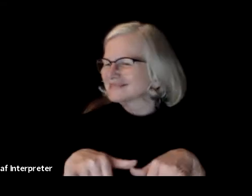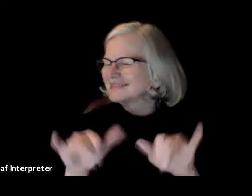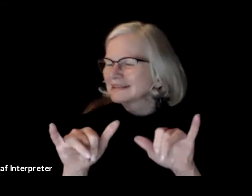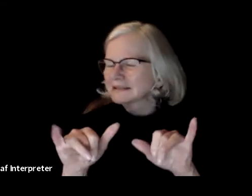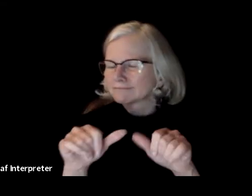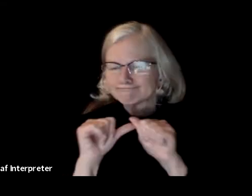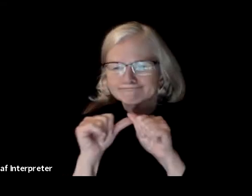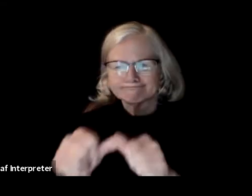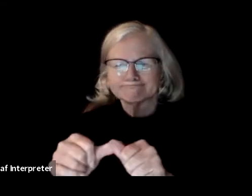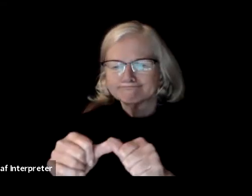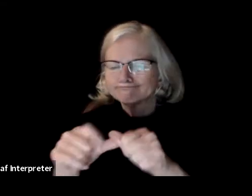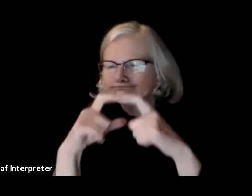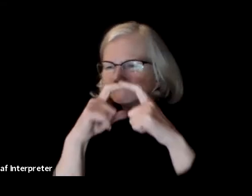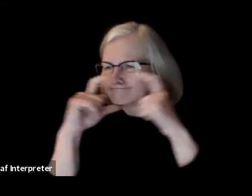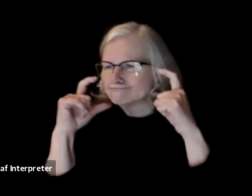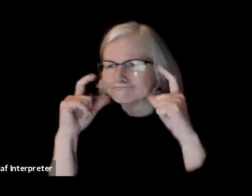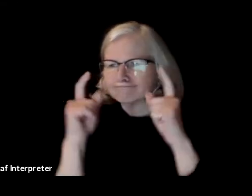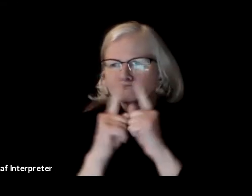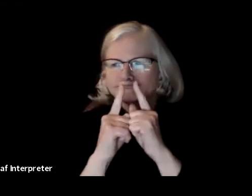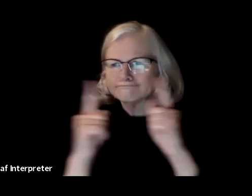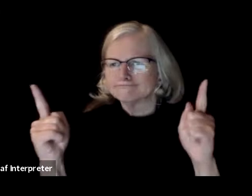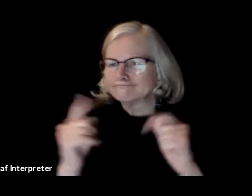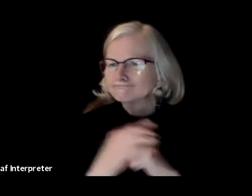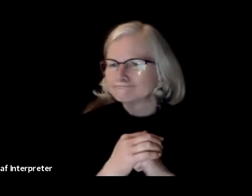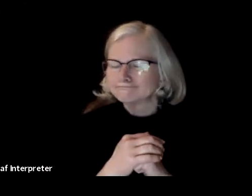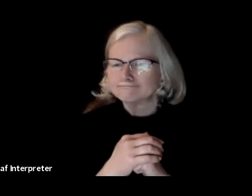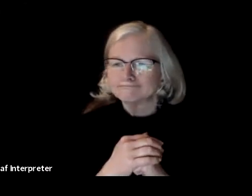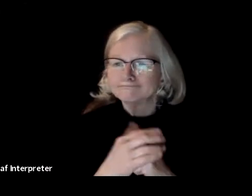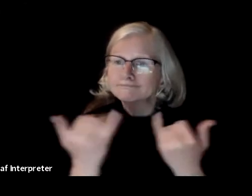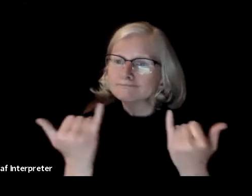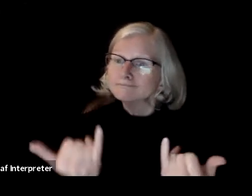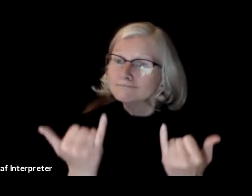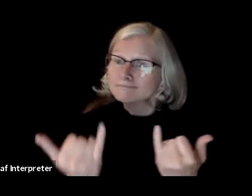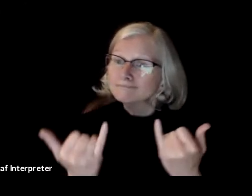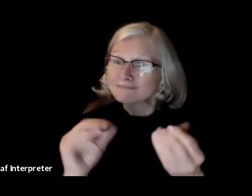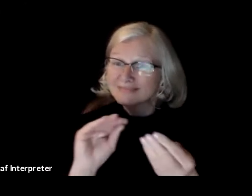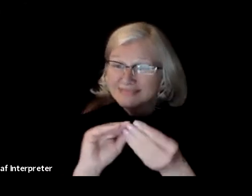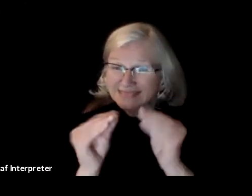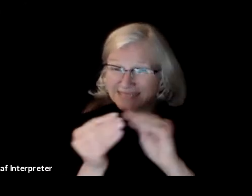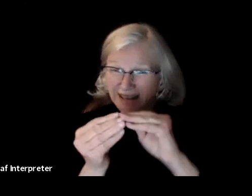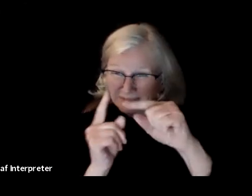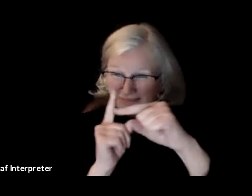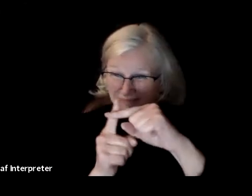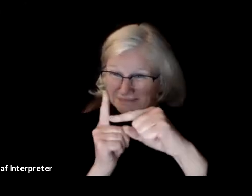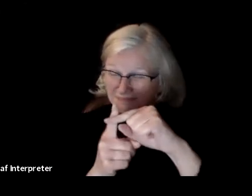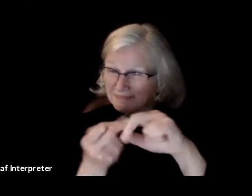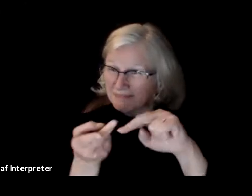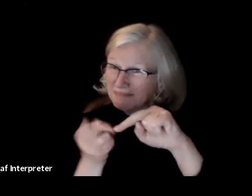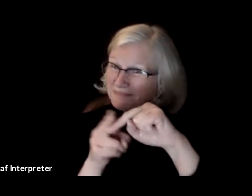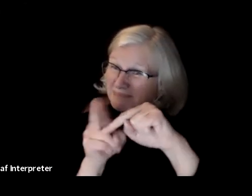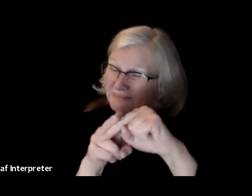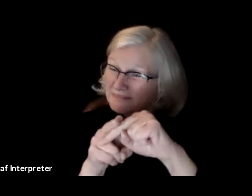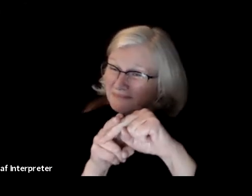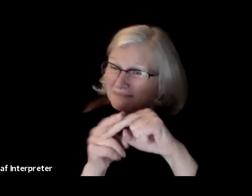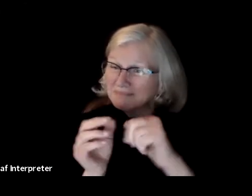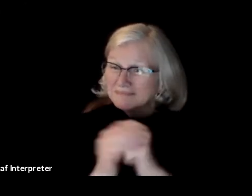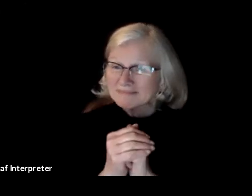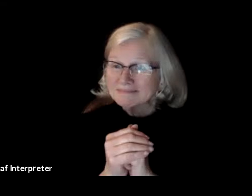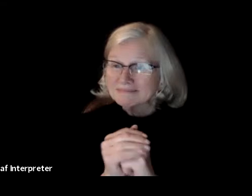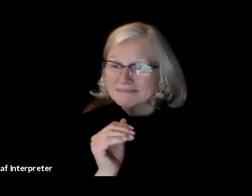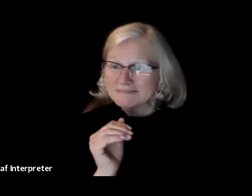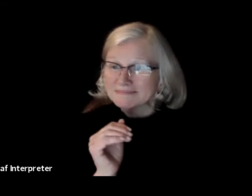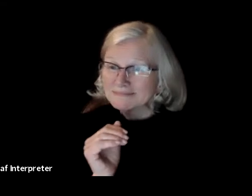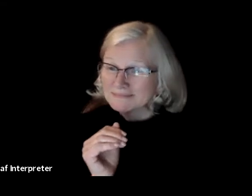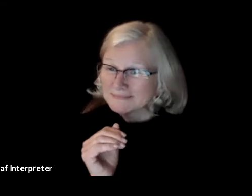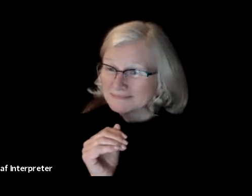is an important reminder of how very seriously we have to take this pandemic going